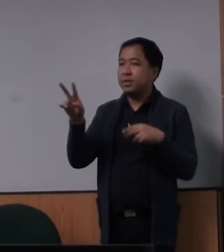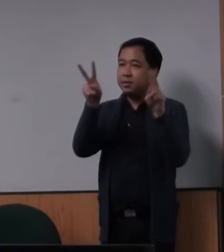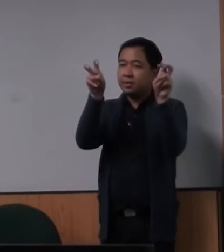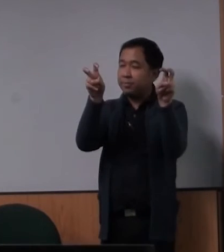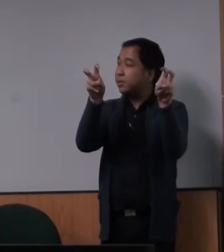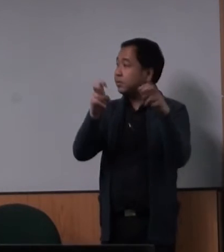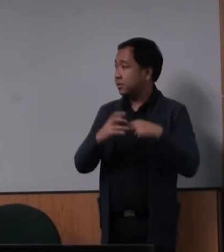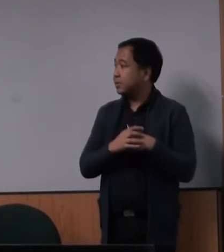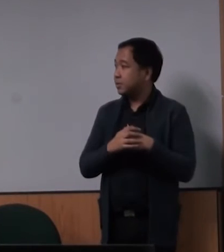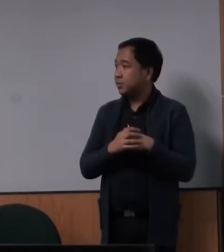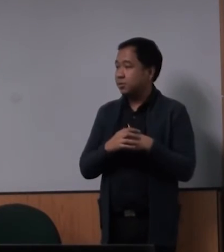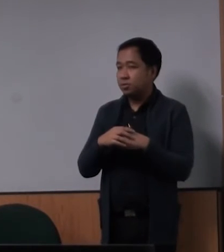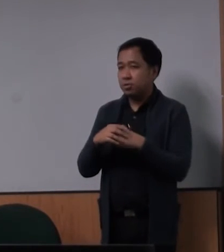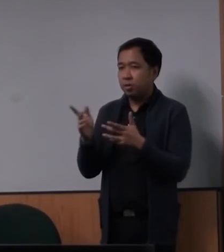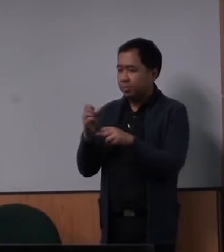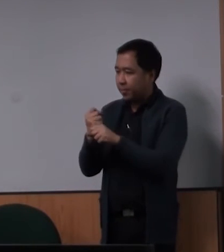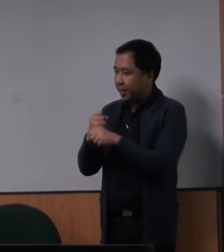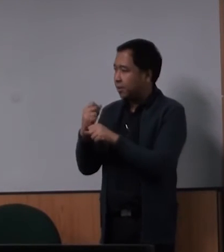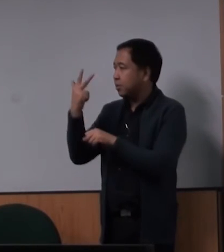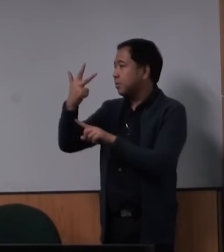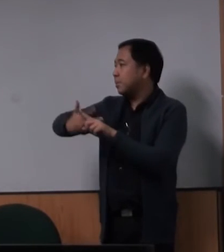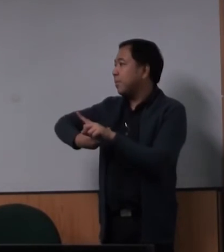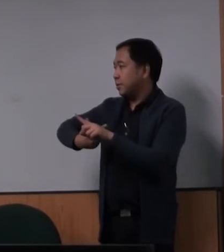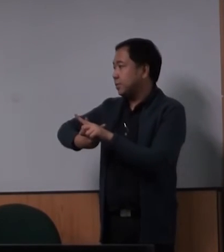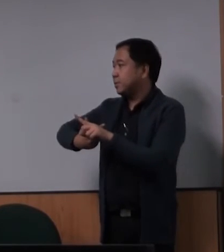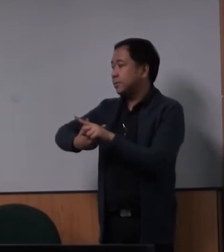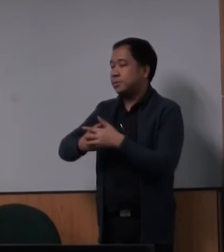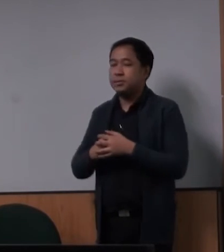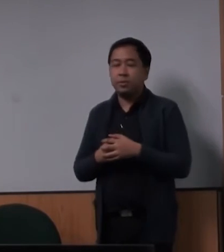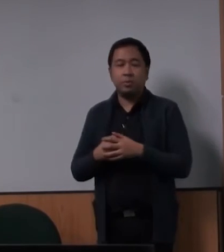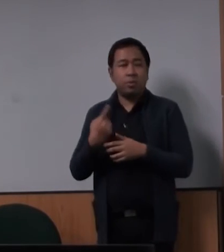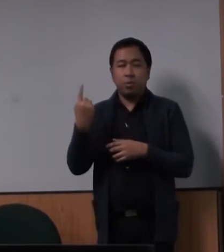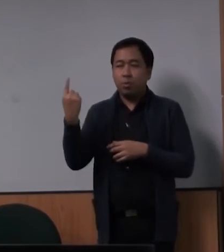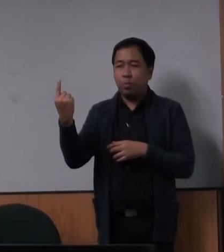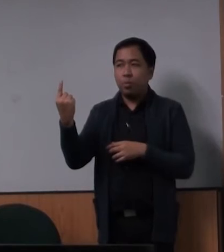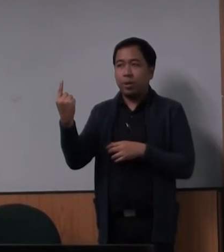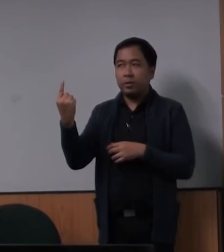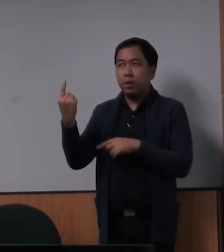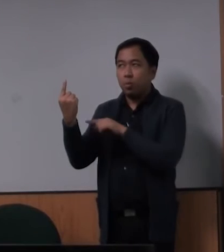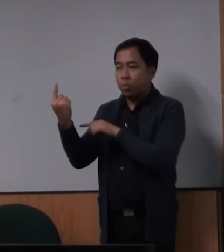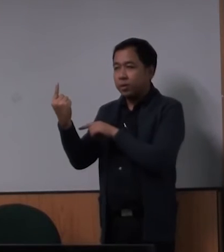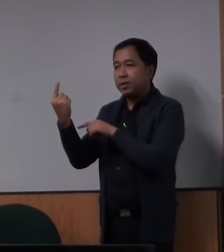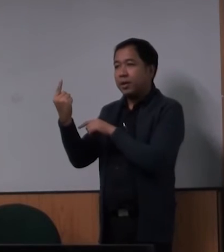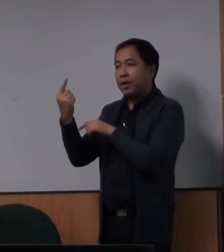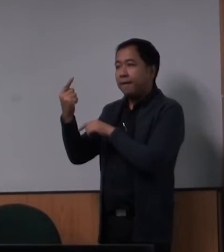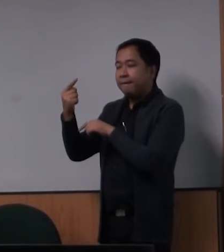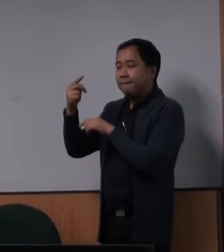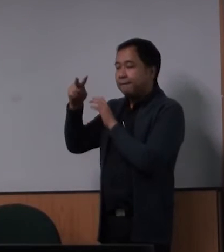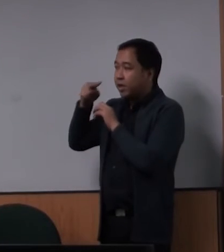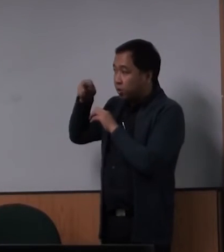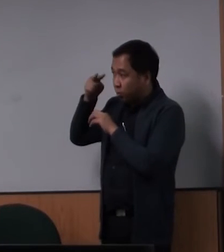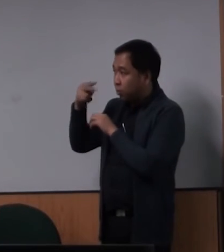So they work it for 3 months. So one video is one animator. So I had